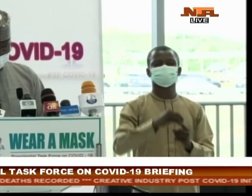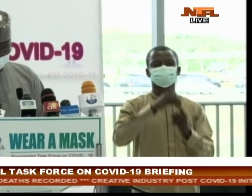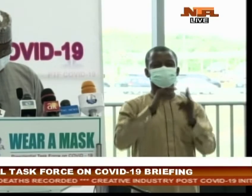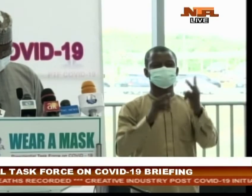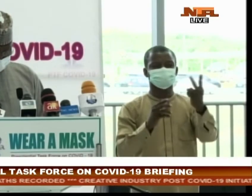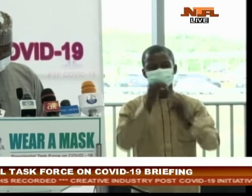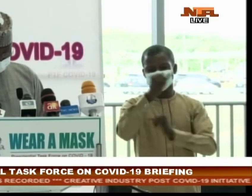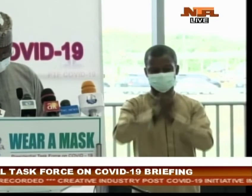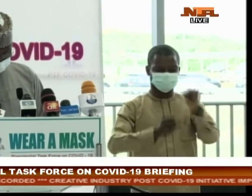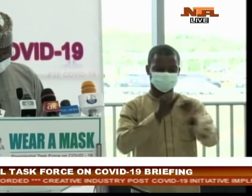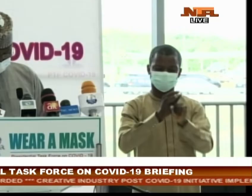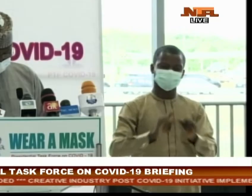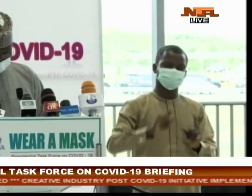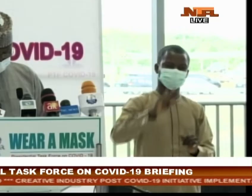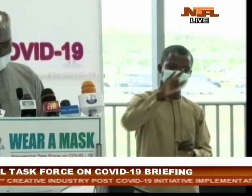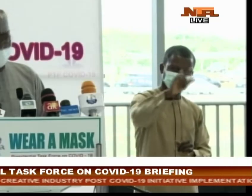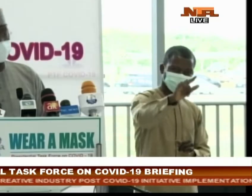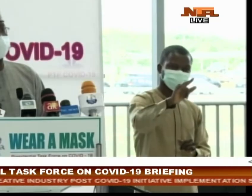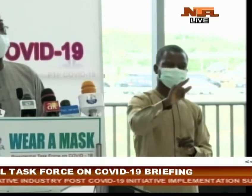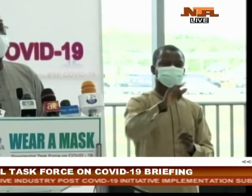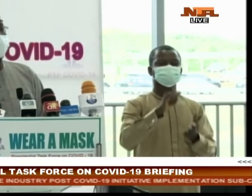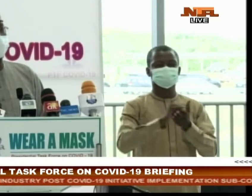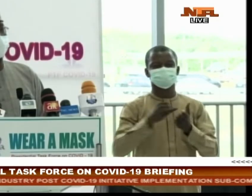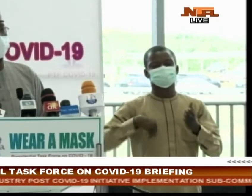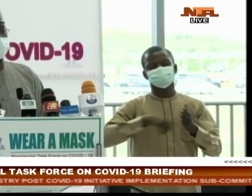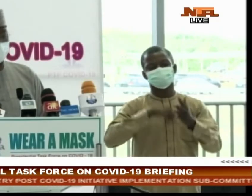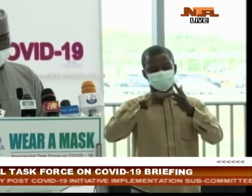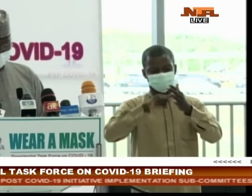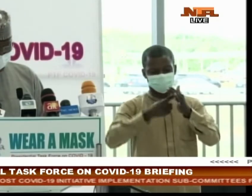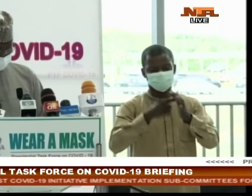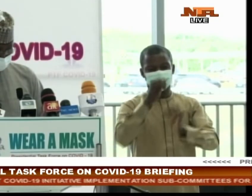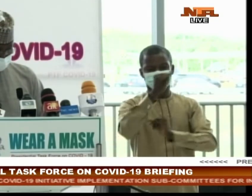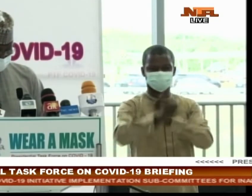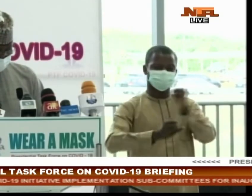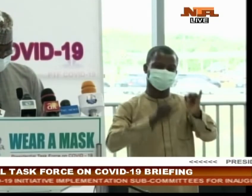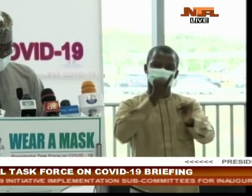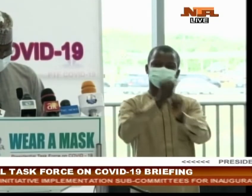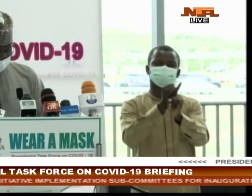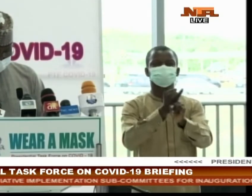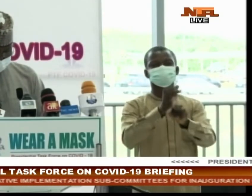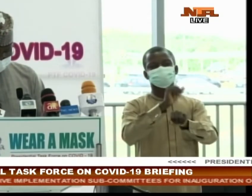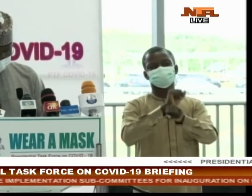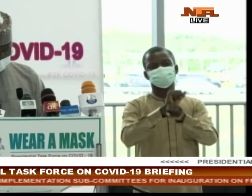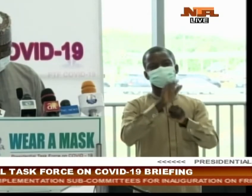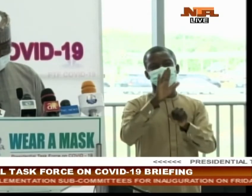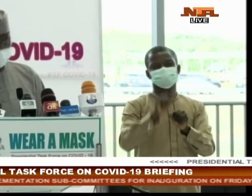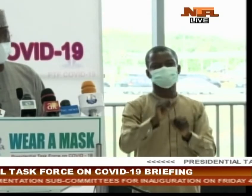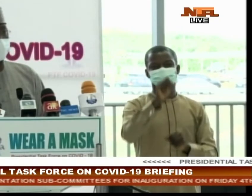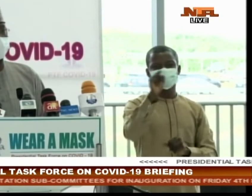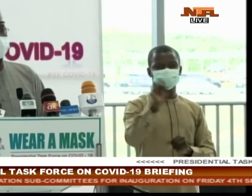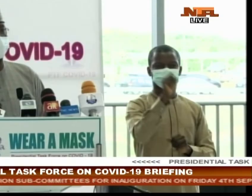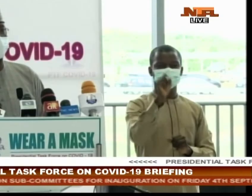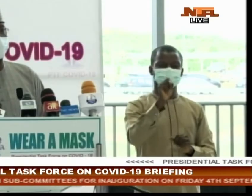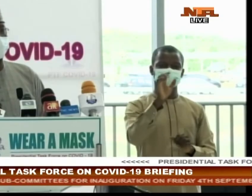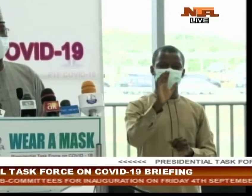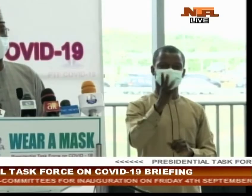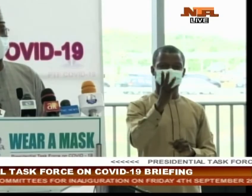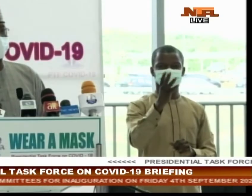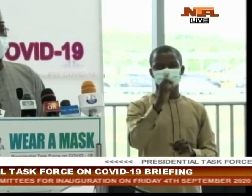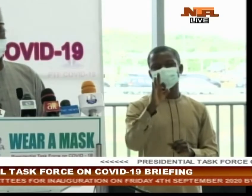airports with which we will commence international operations by Saturday, the 5th of